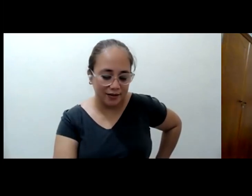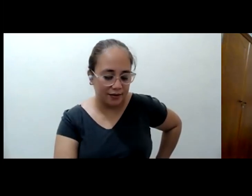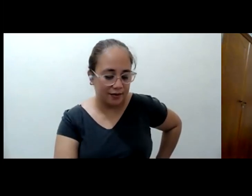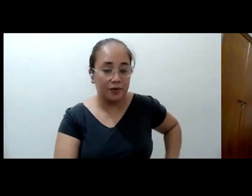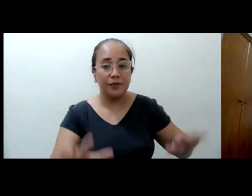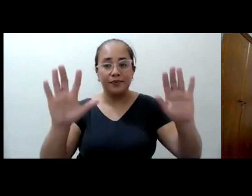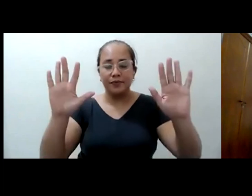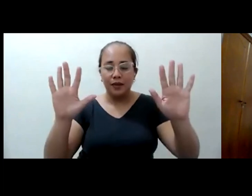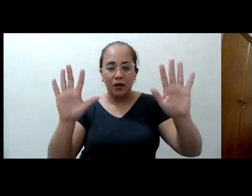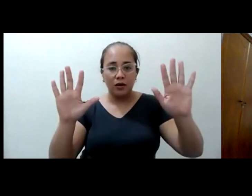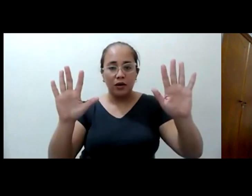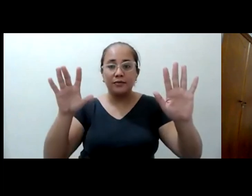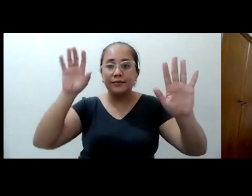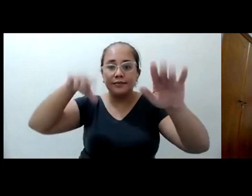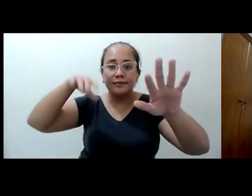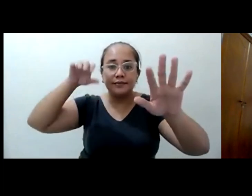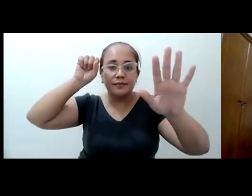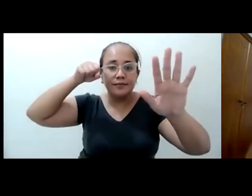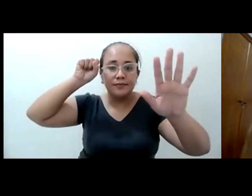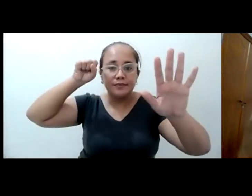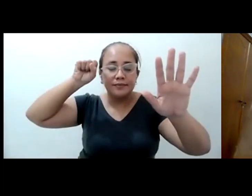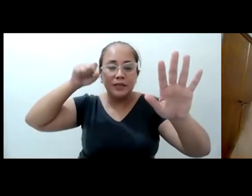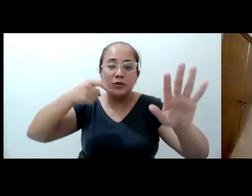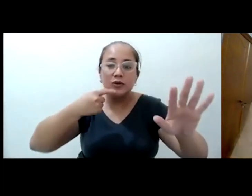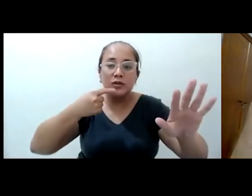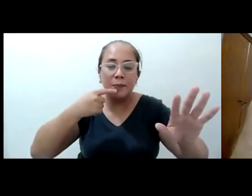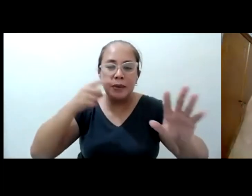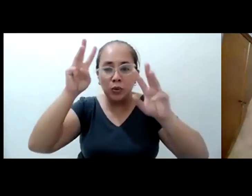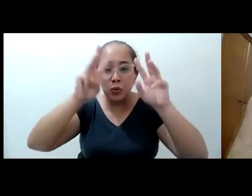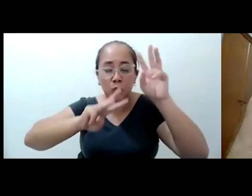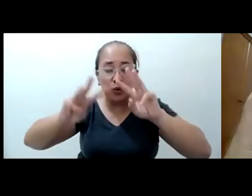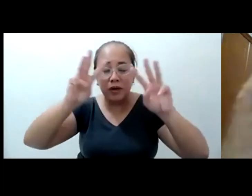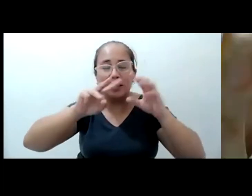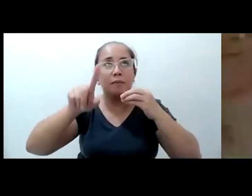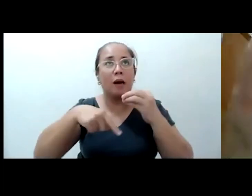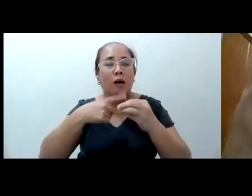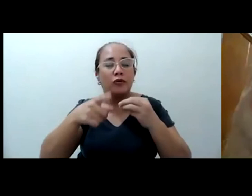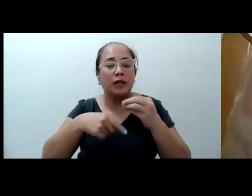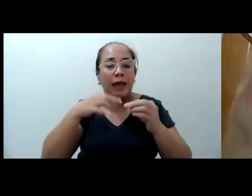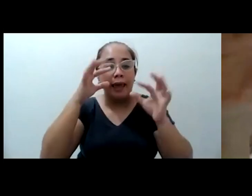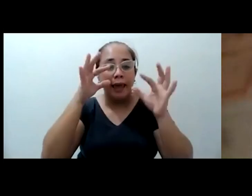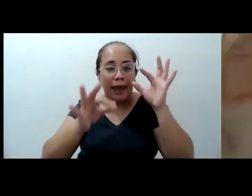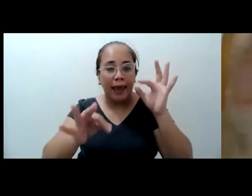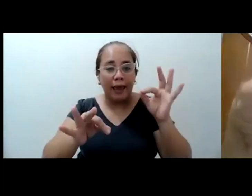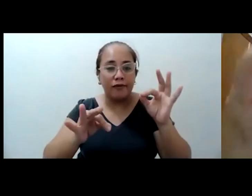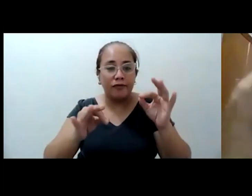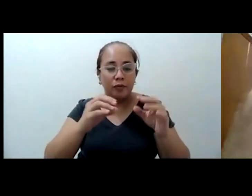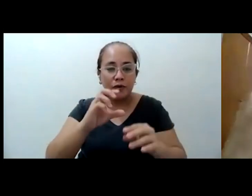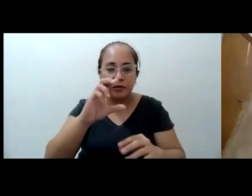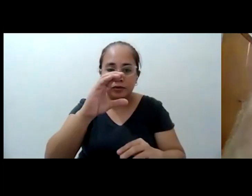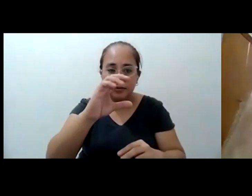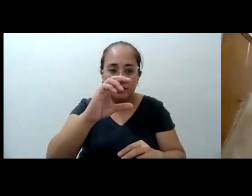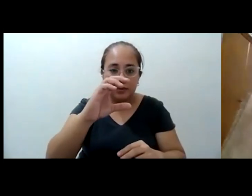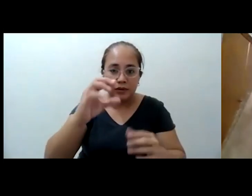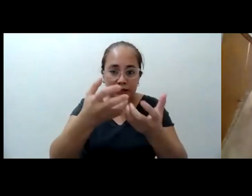Okay, Shot, you had mentioned you were worried about if we put signs on separate